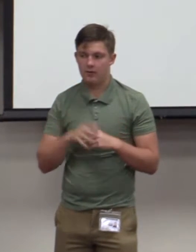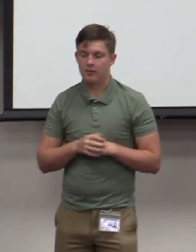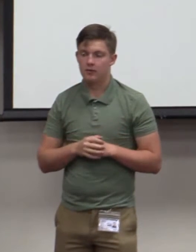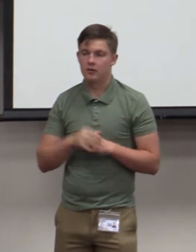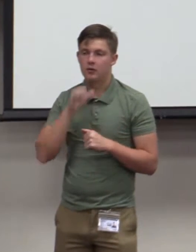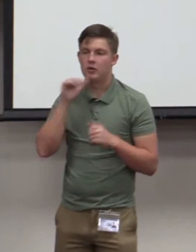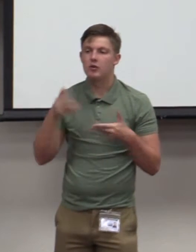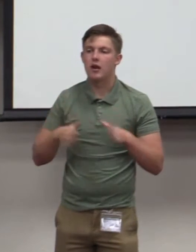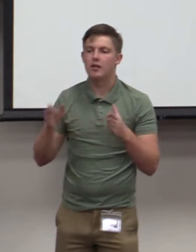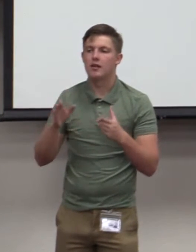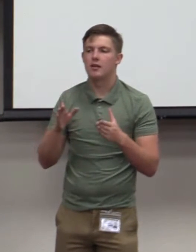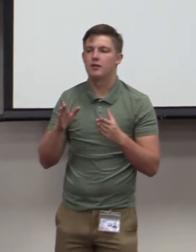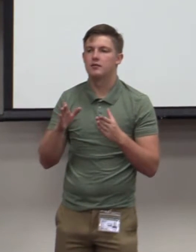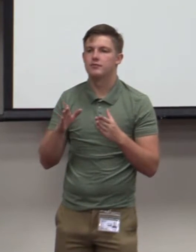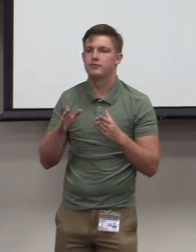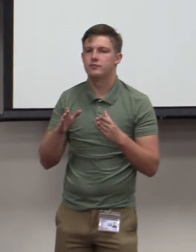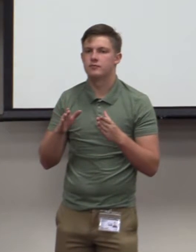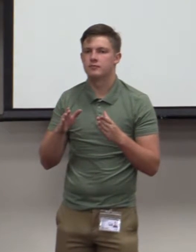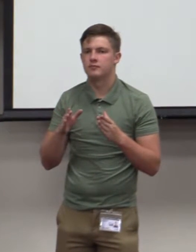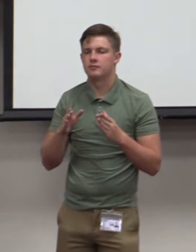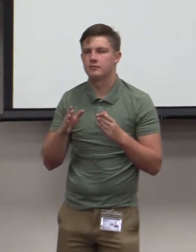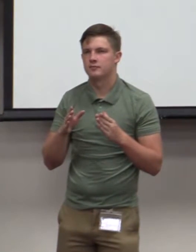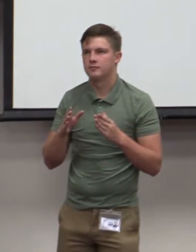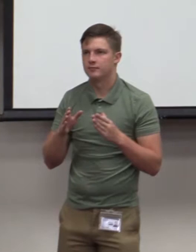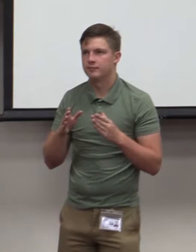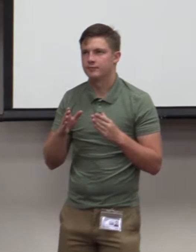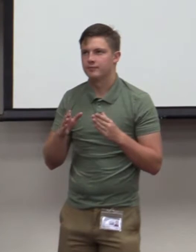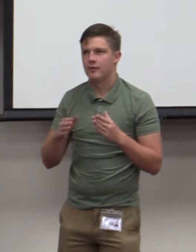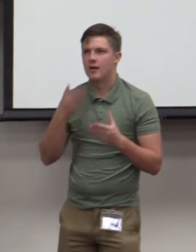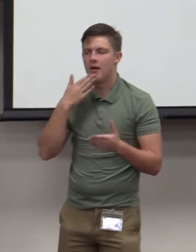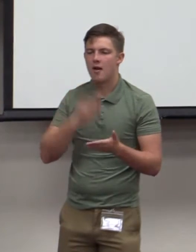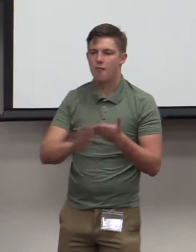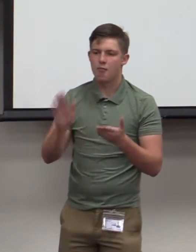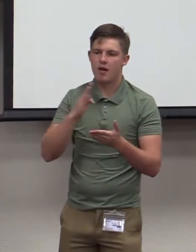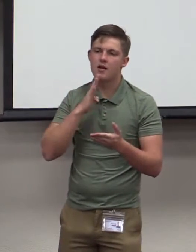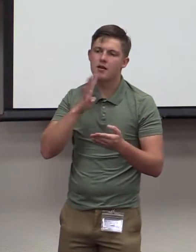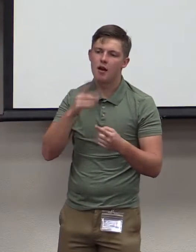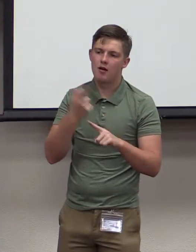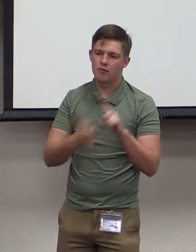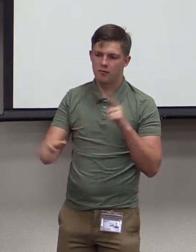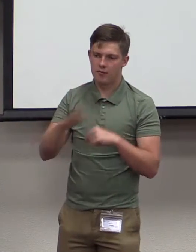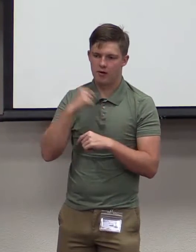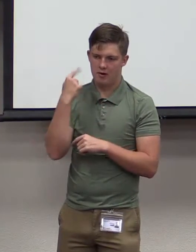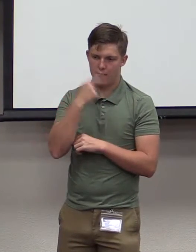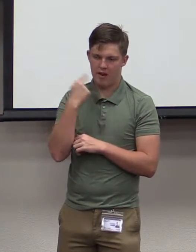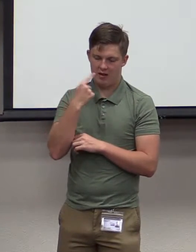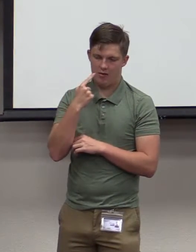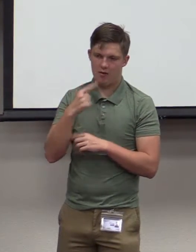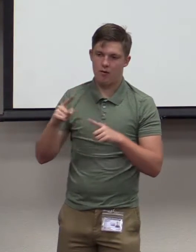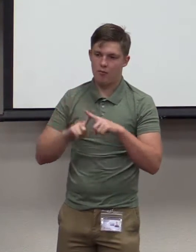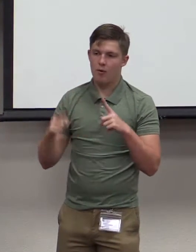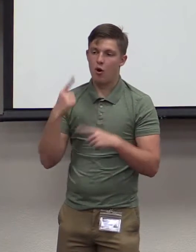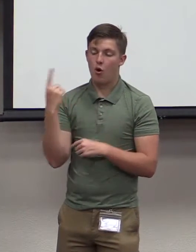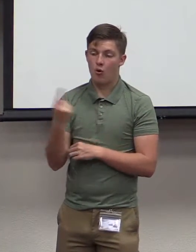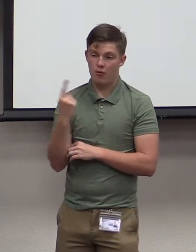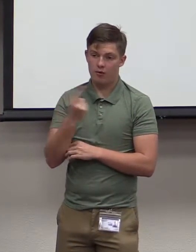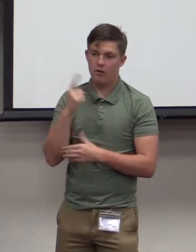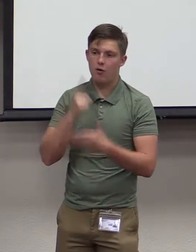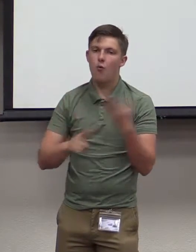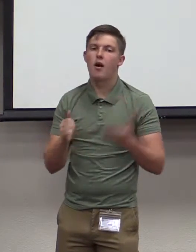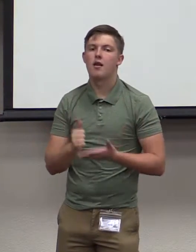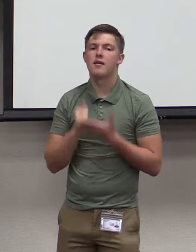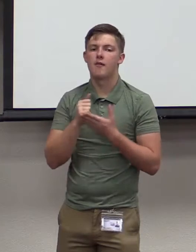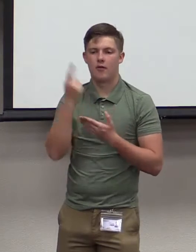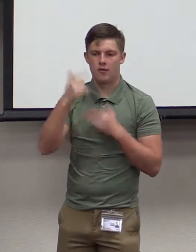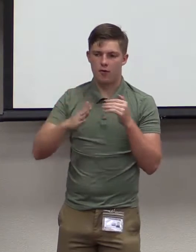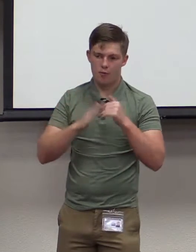do not let any unwholesome talk come out of your mouth, but only what is helpful for